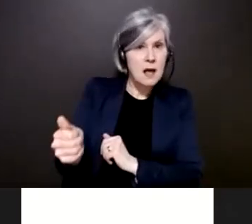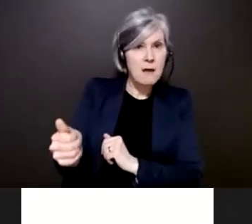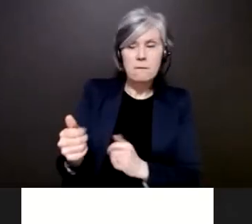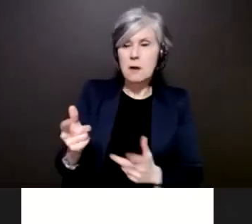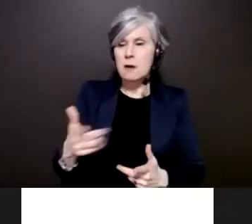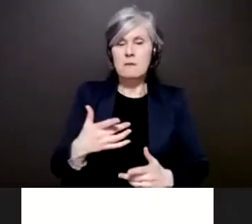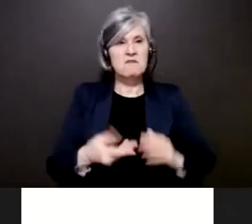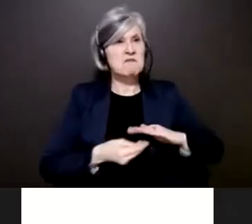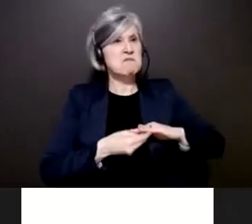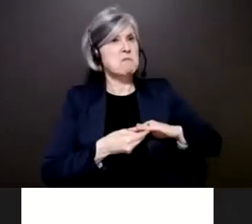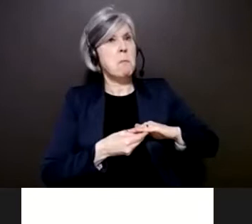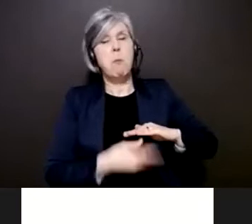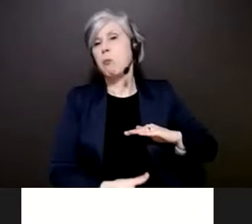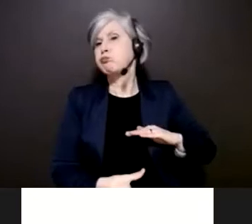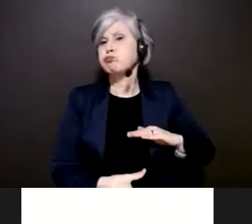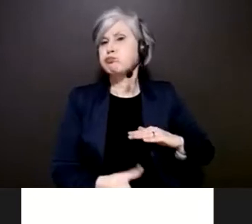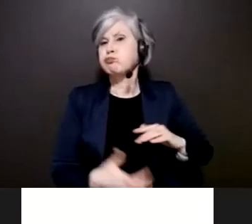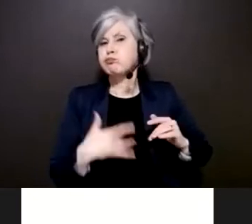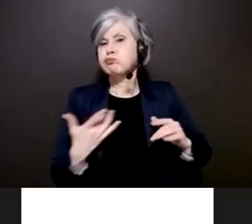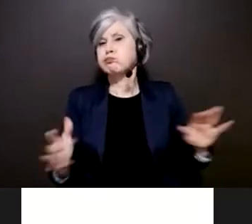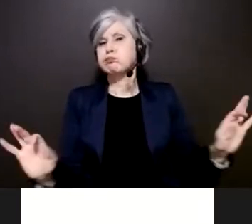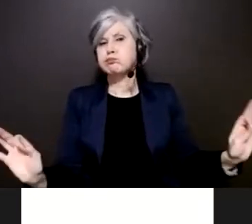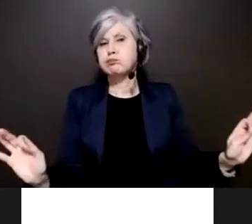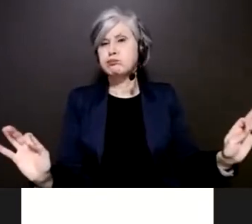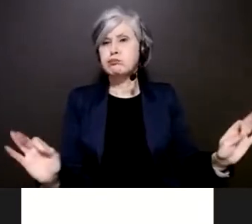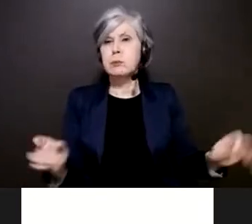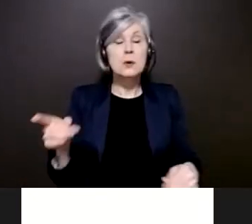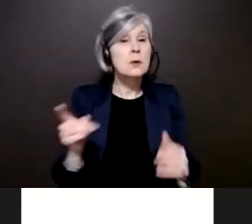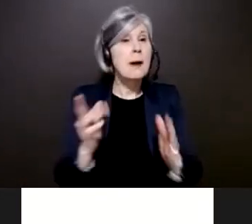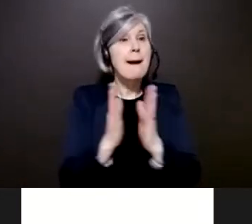requests on a regular basis for medical assistance in dying.